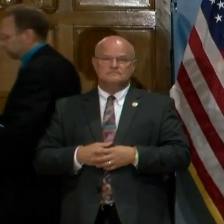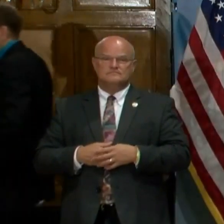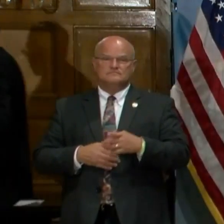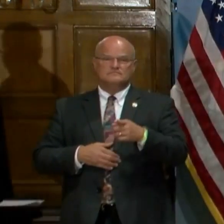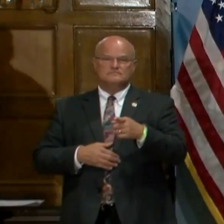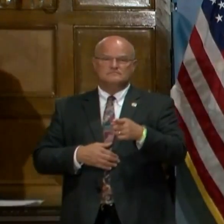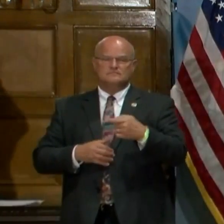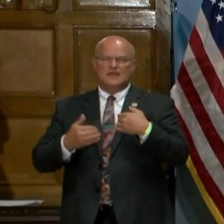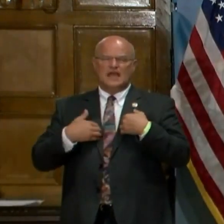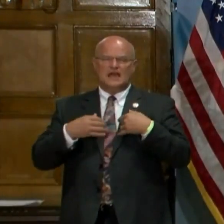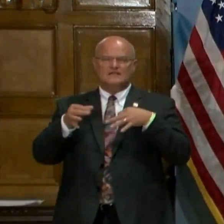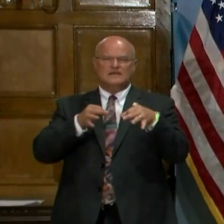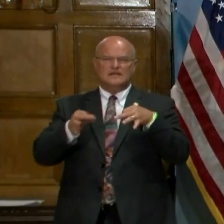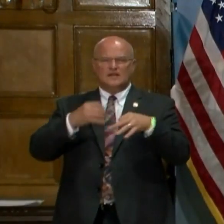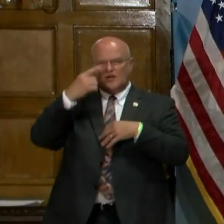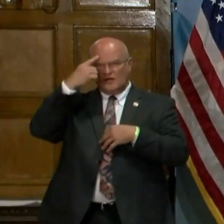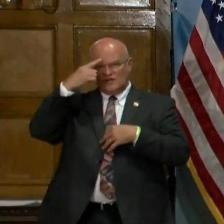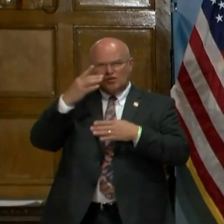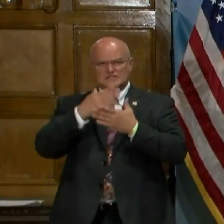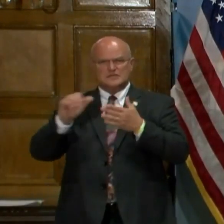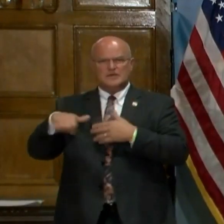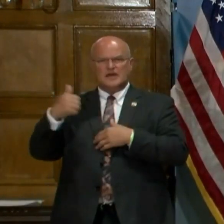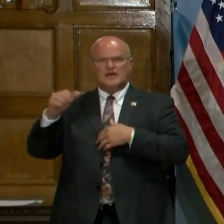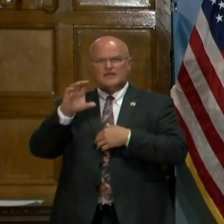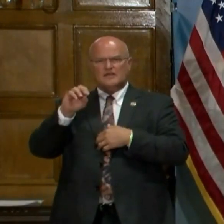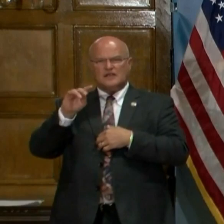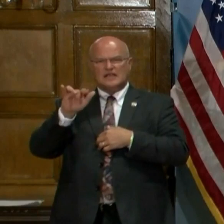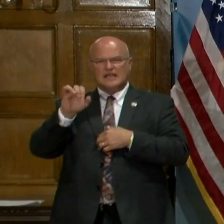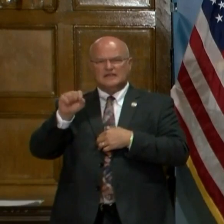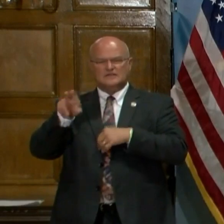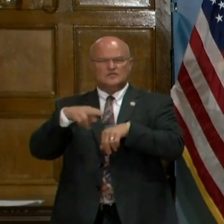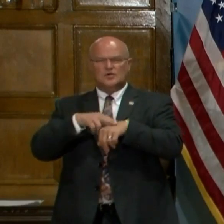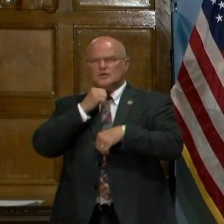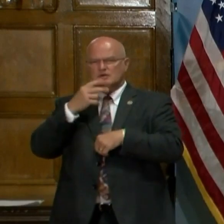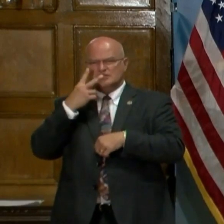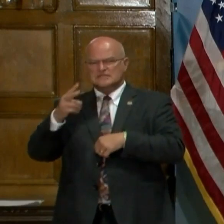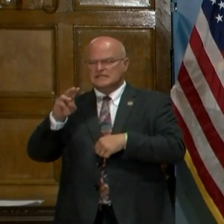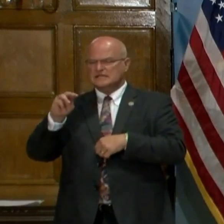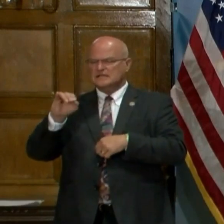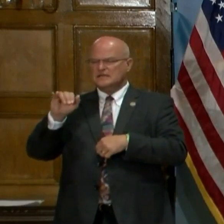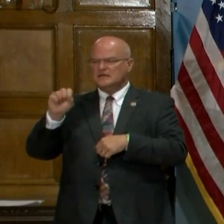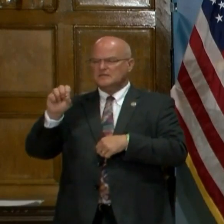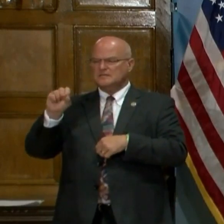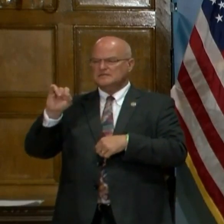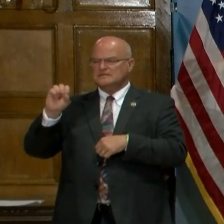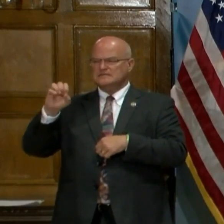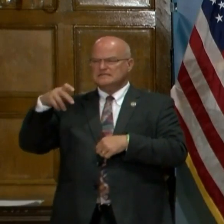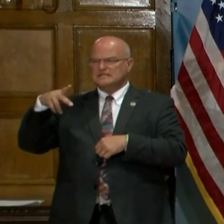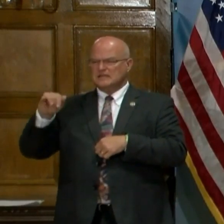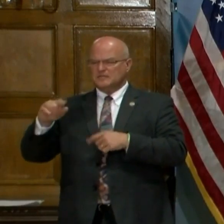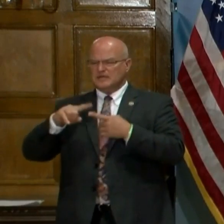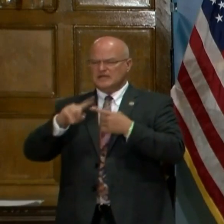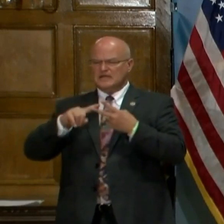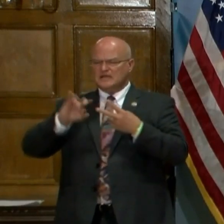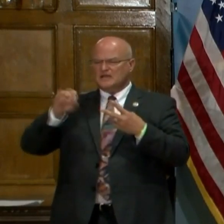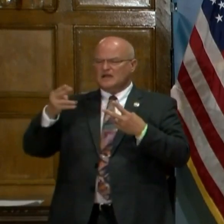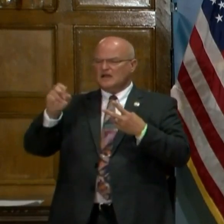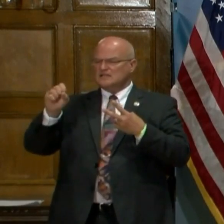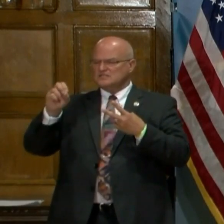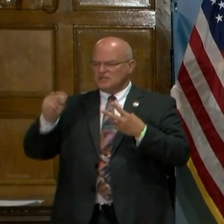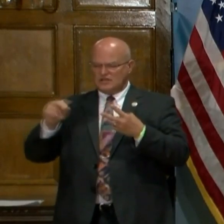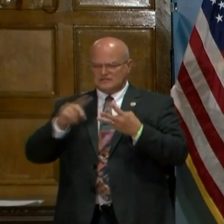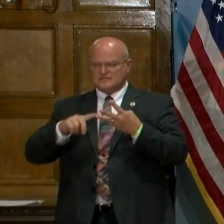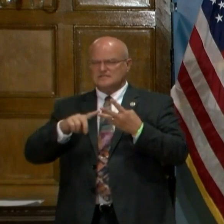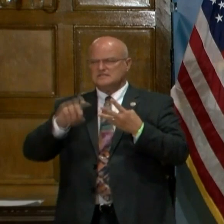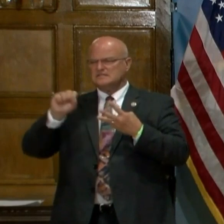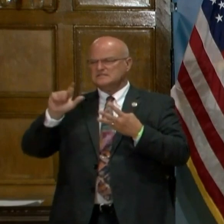Do we have an explanation for some of the other counties that we normally don't see here, Mississippi, Johnson, Saline, on what is happening